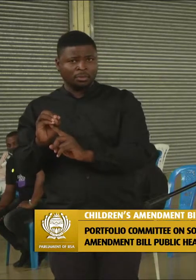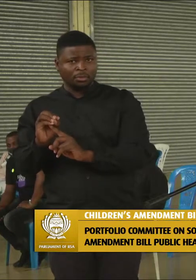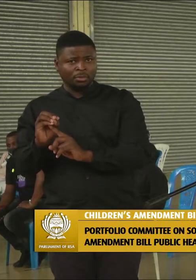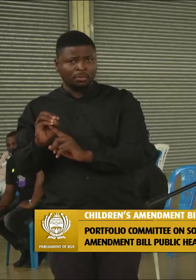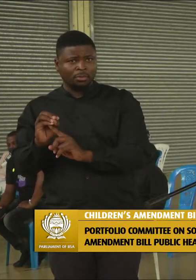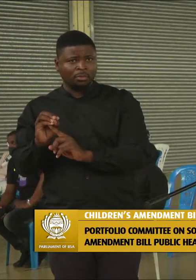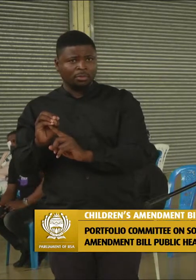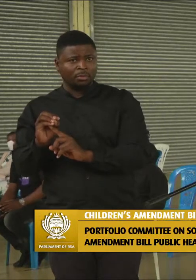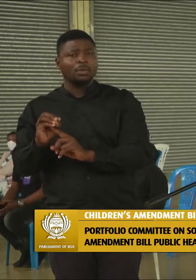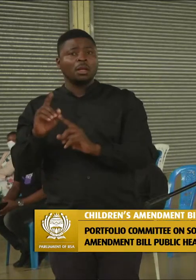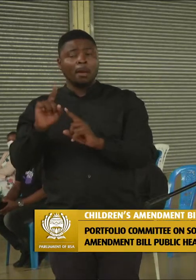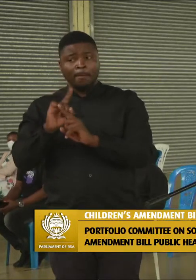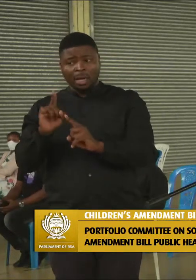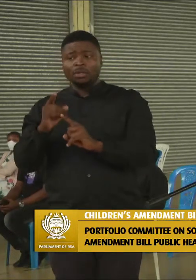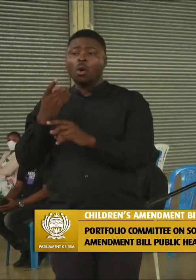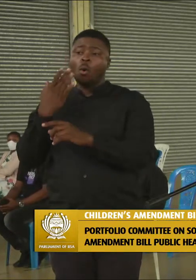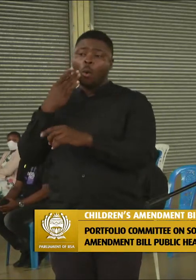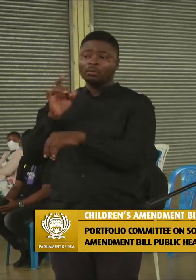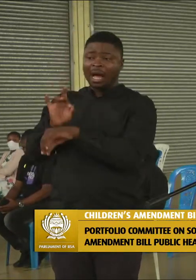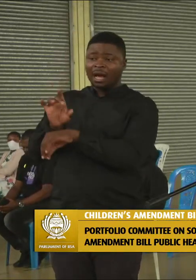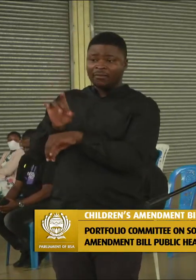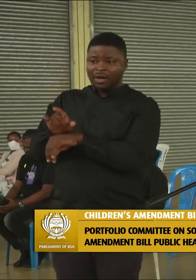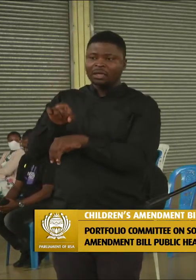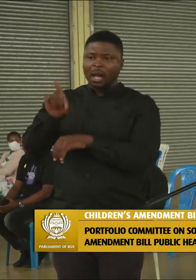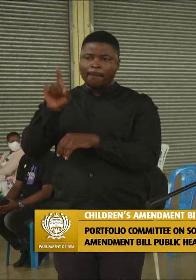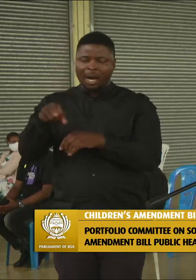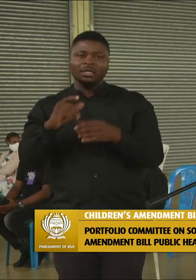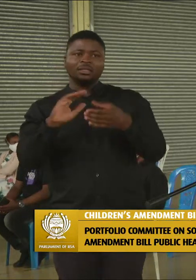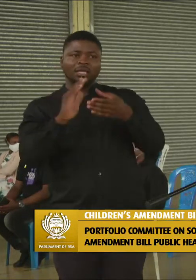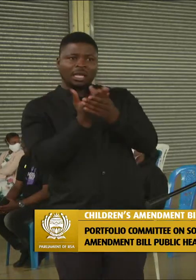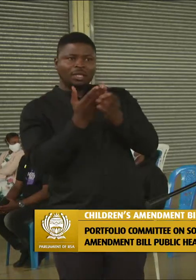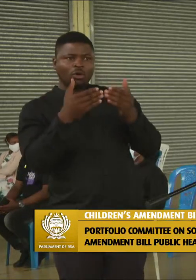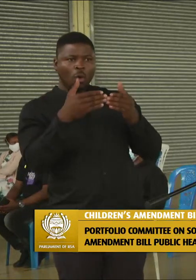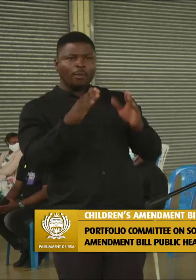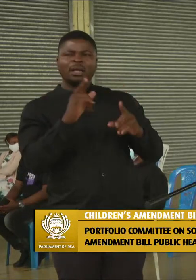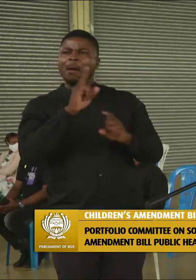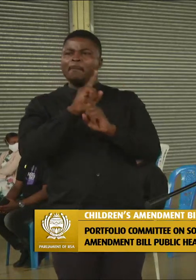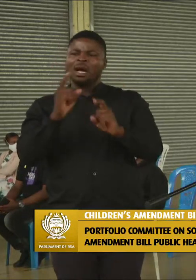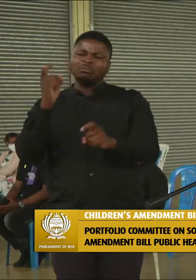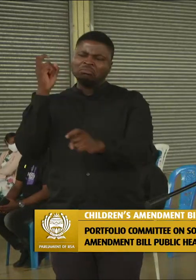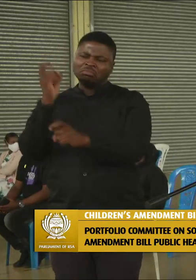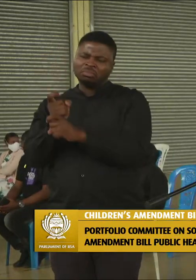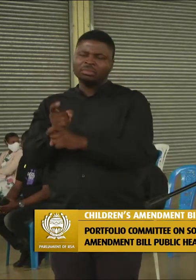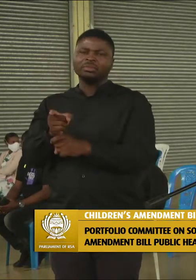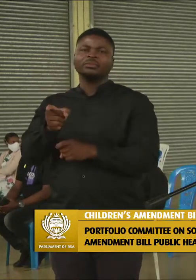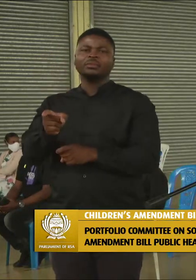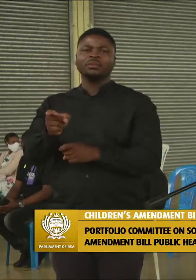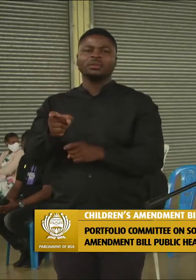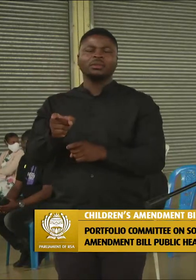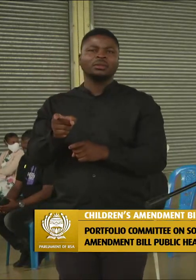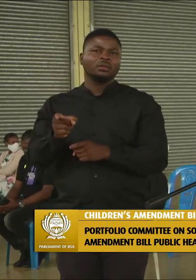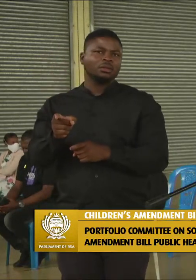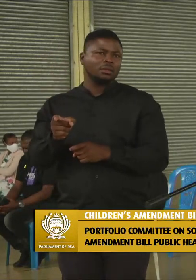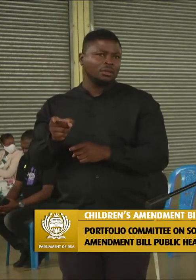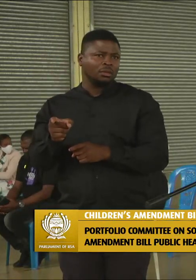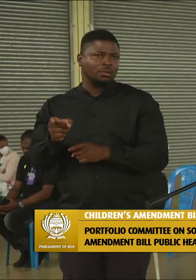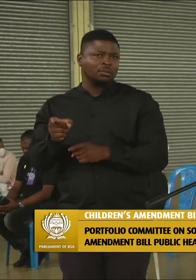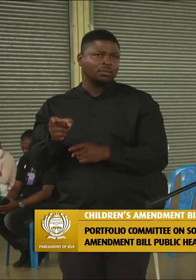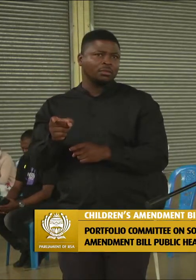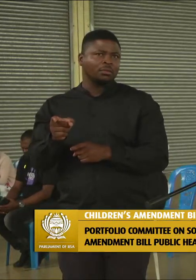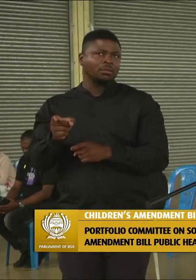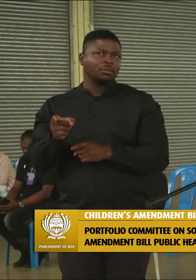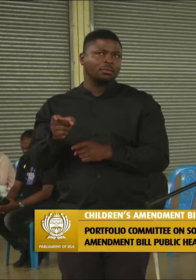case, they did not want to open a case. So this matter ended up being